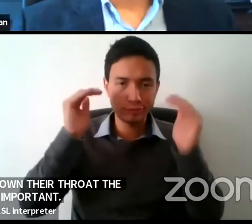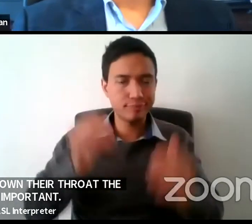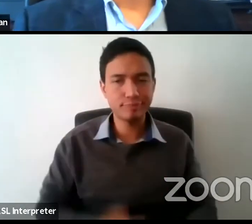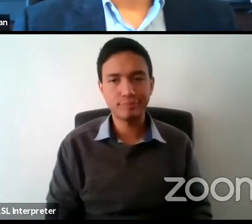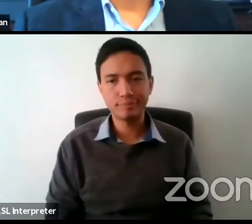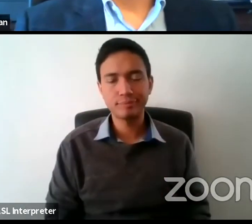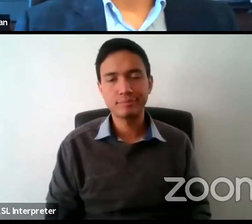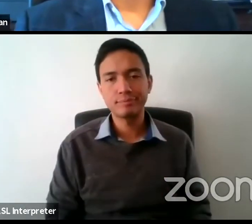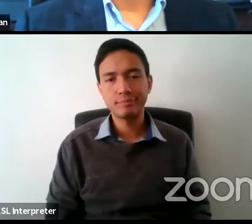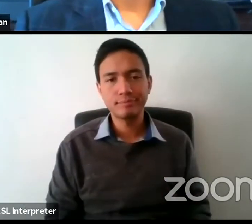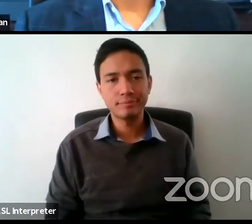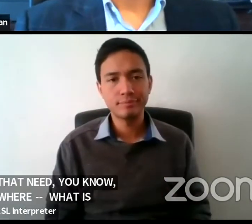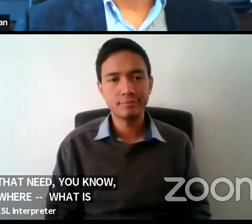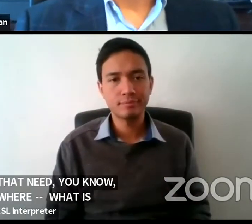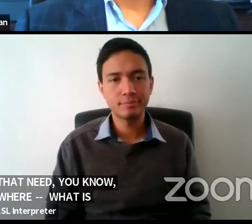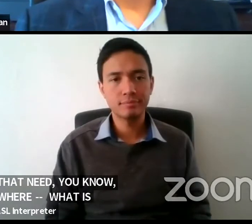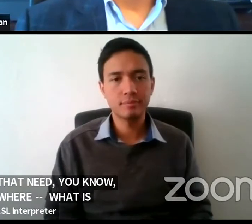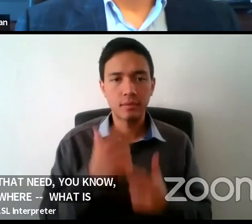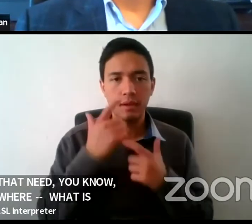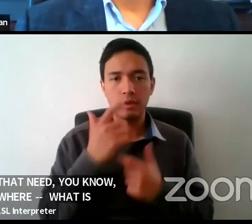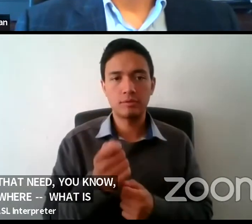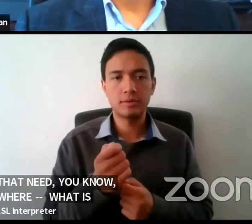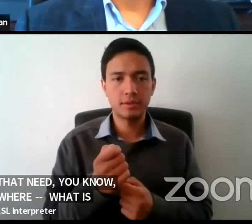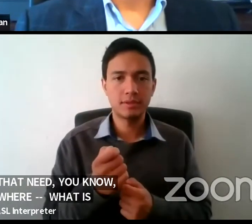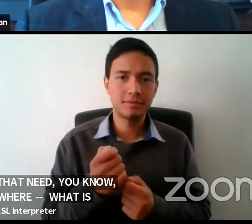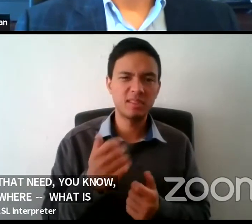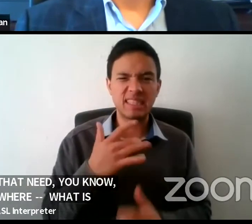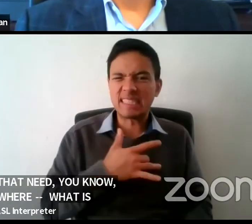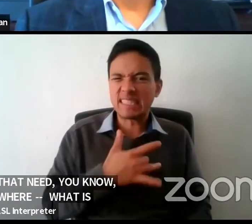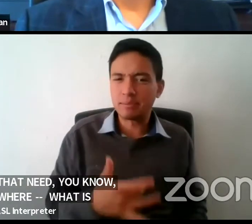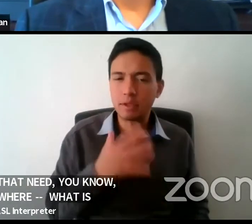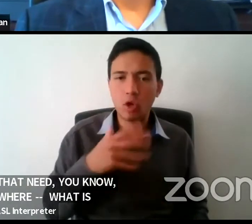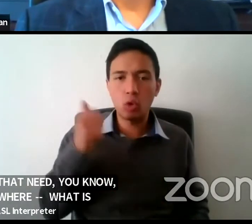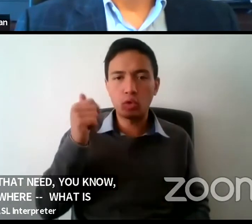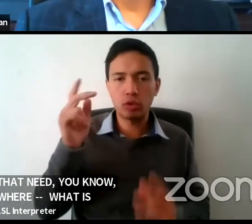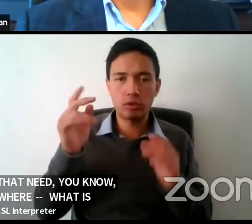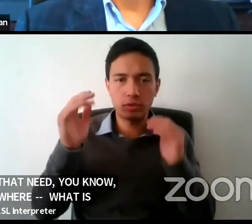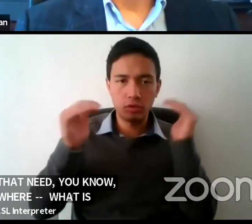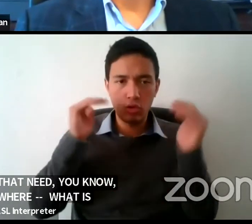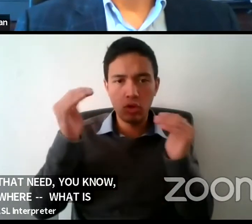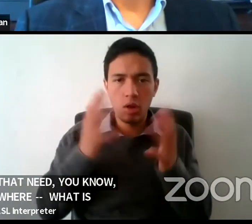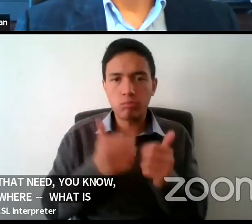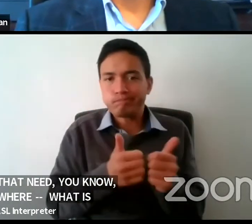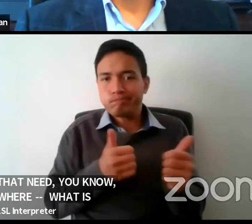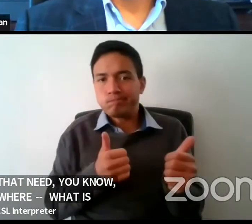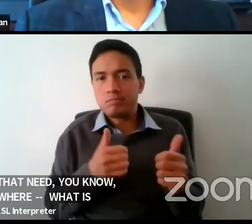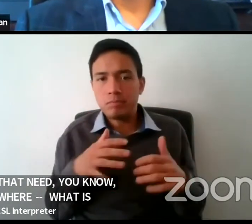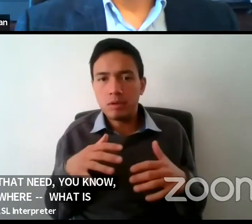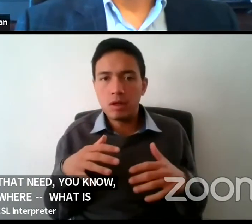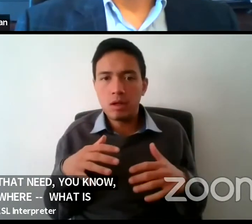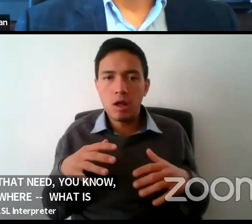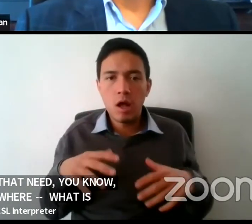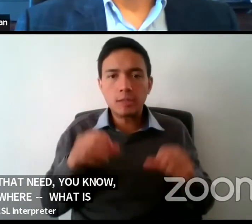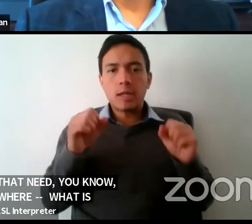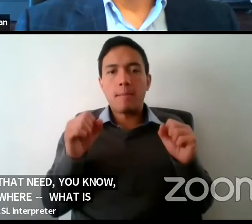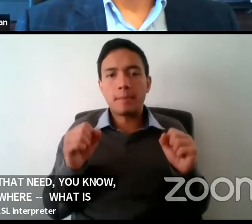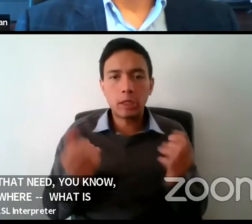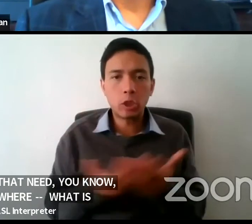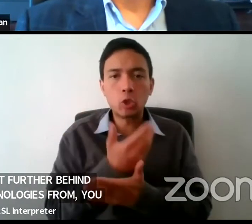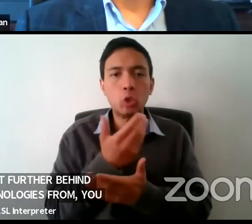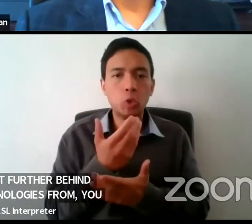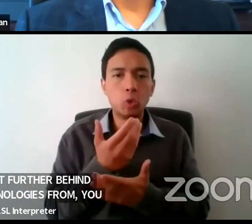is that they are a little bit further behind typically on adopting new technologies from an adoption